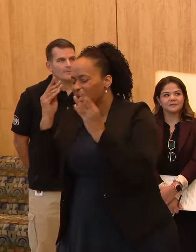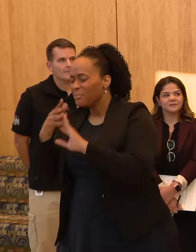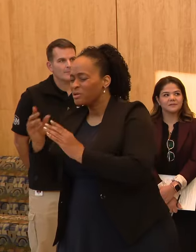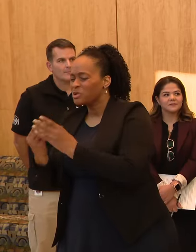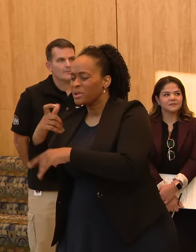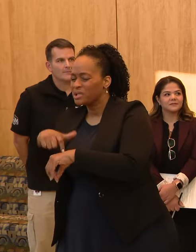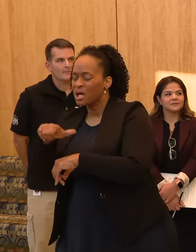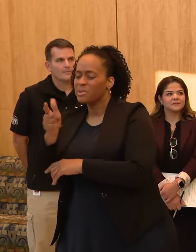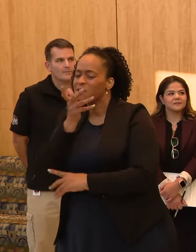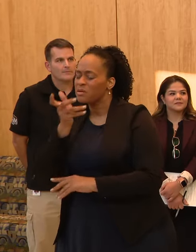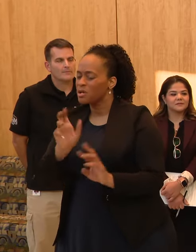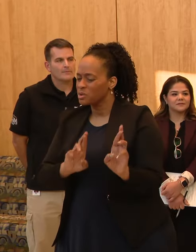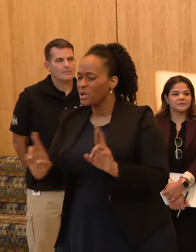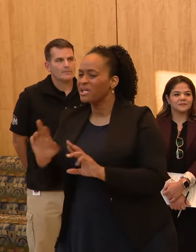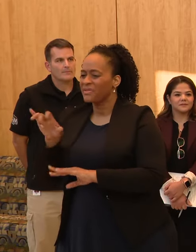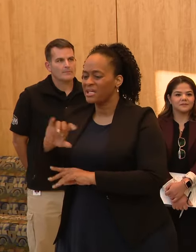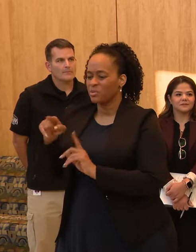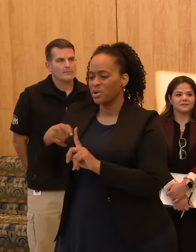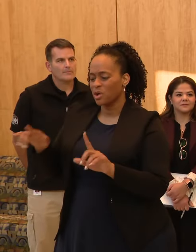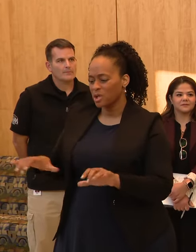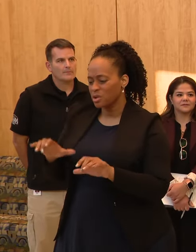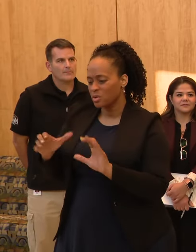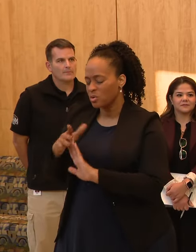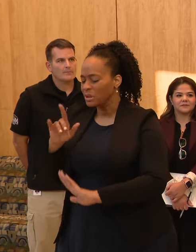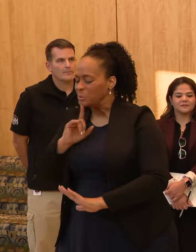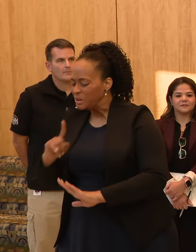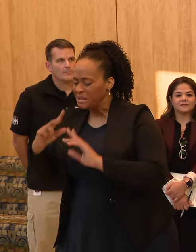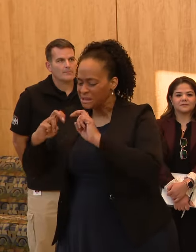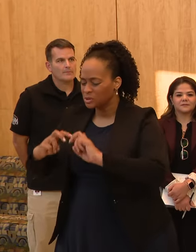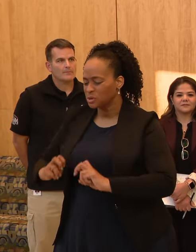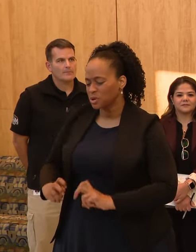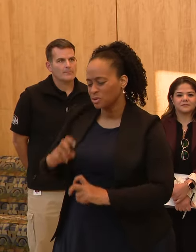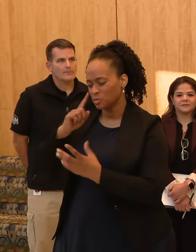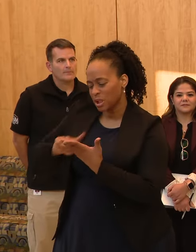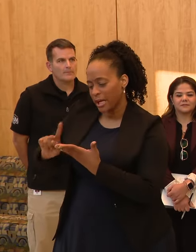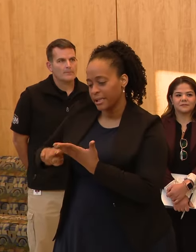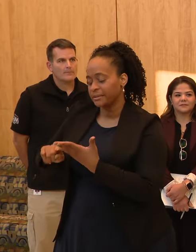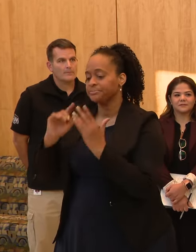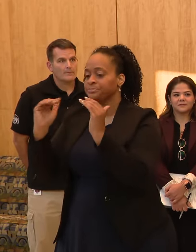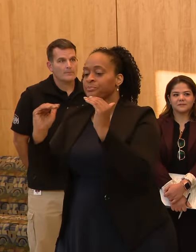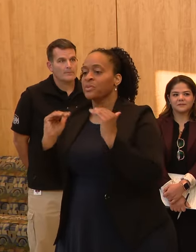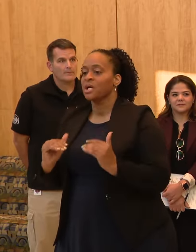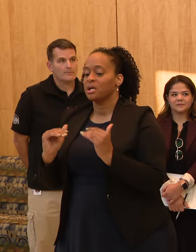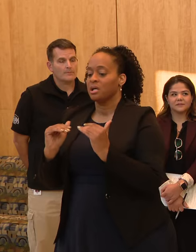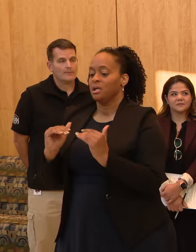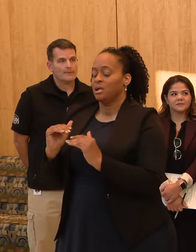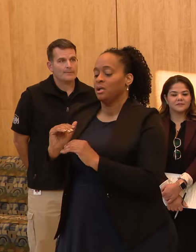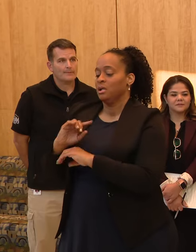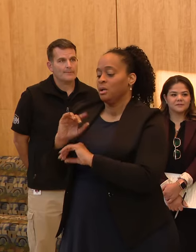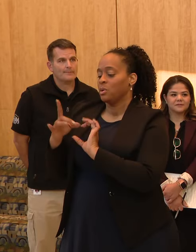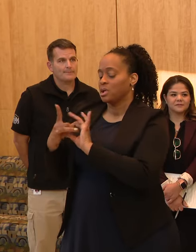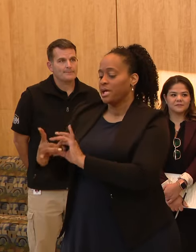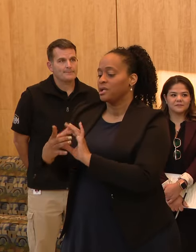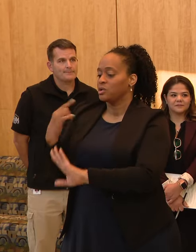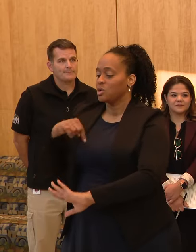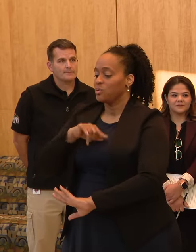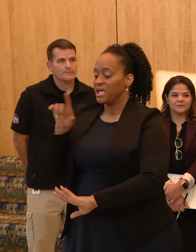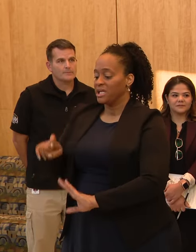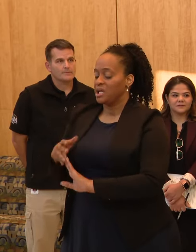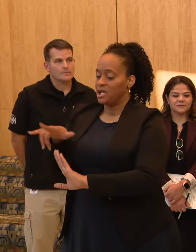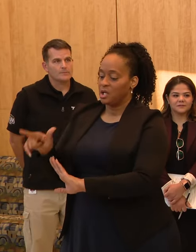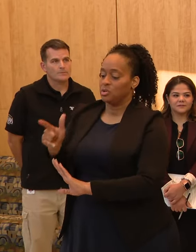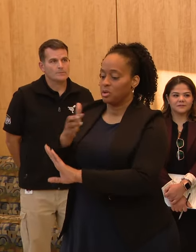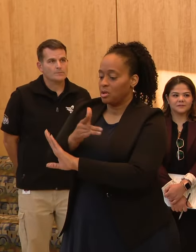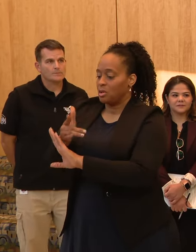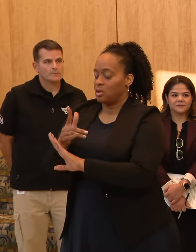your lawns ready and so forth, that's when you're going to do a comprehensive check of that in the first place. To the other side about, do we need to proactively